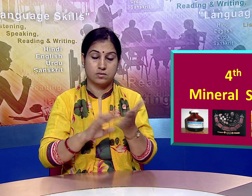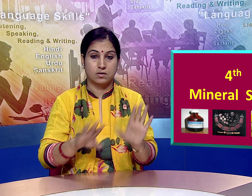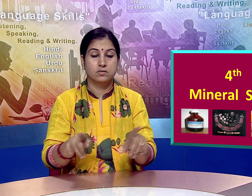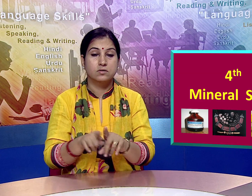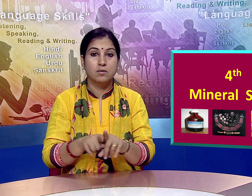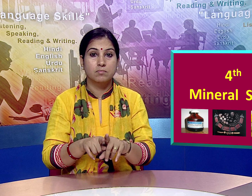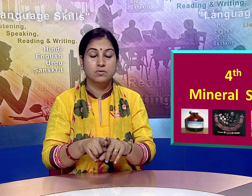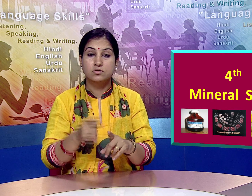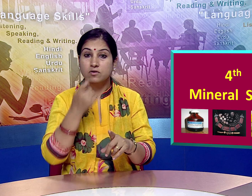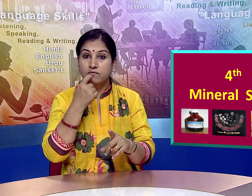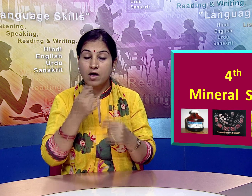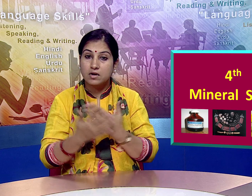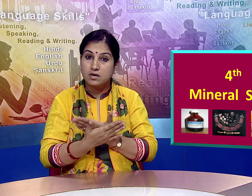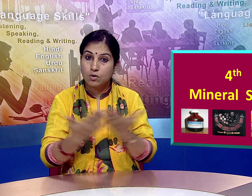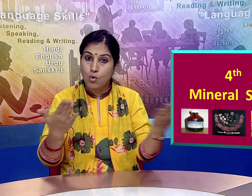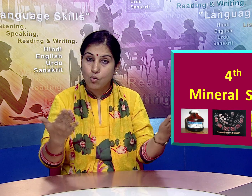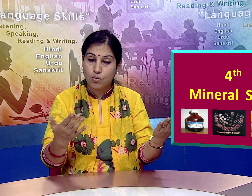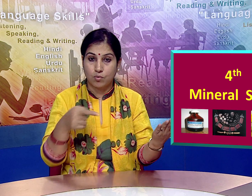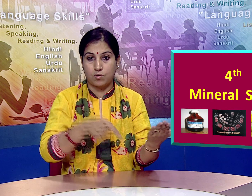as applied in white cotton clothes.